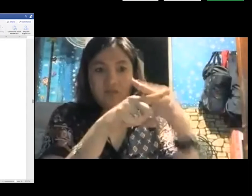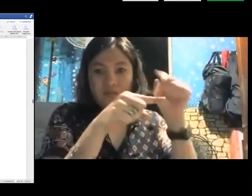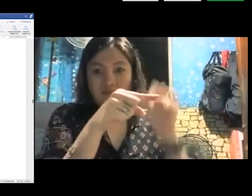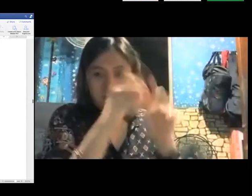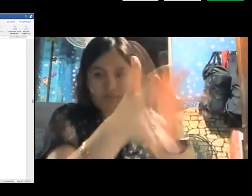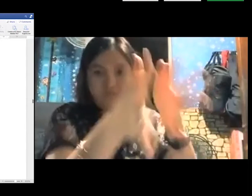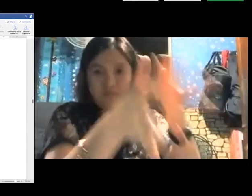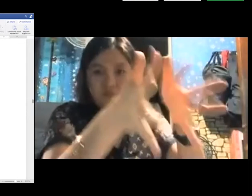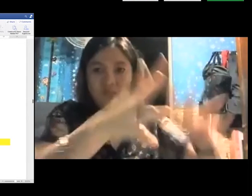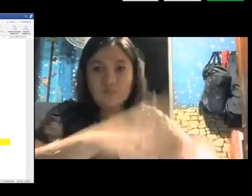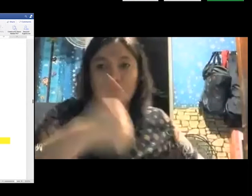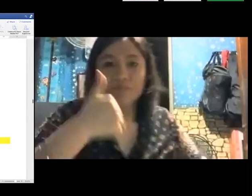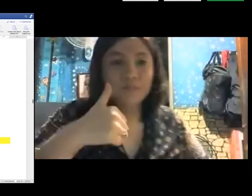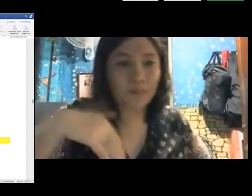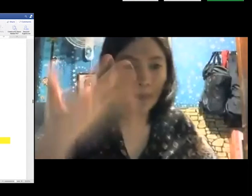it.